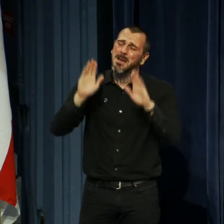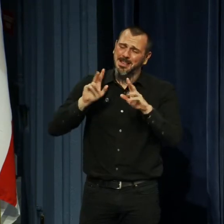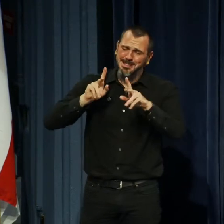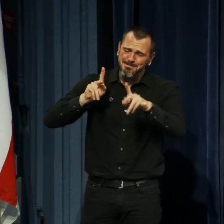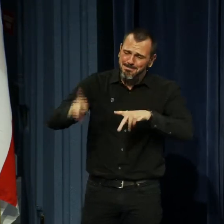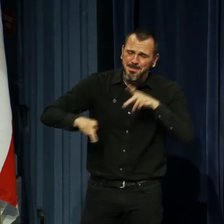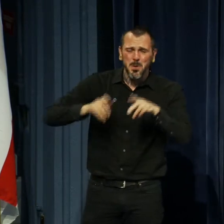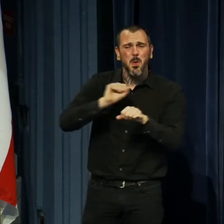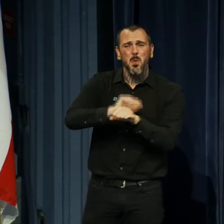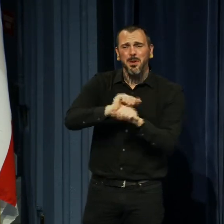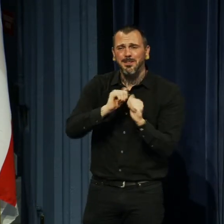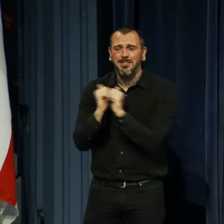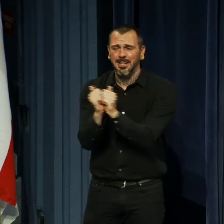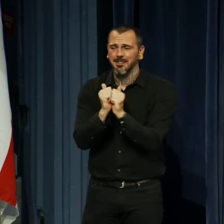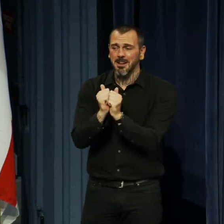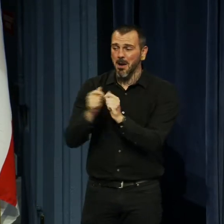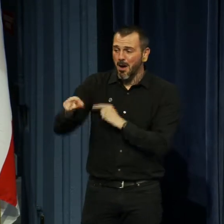them.